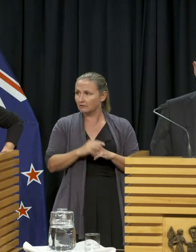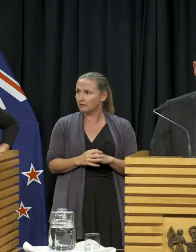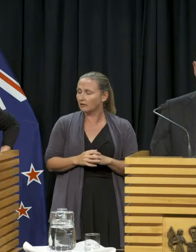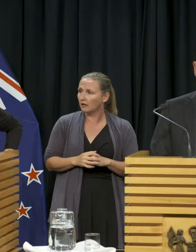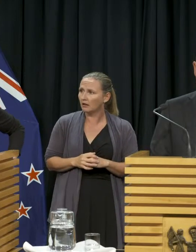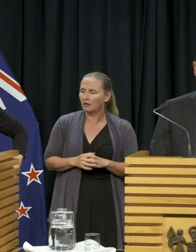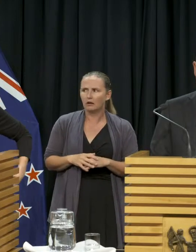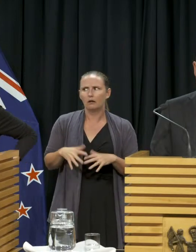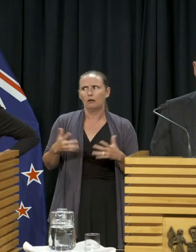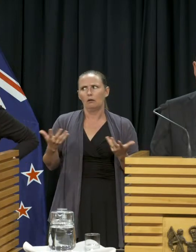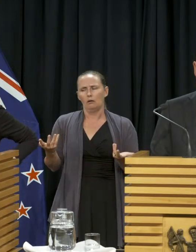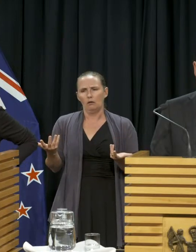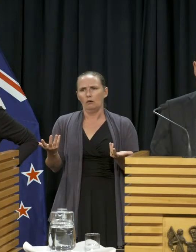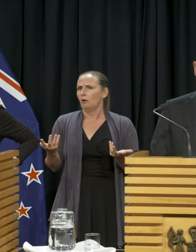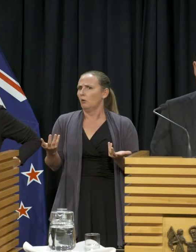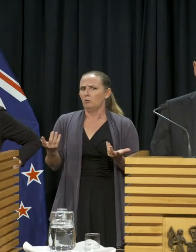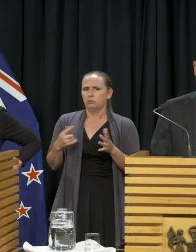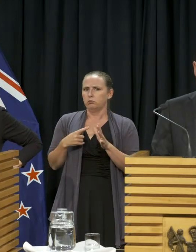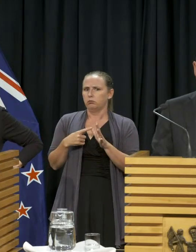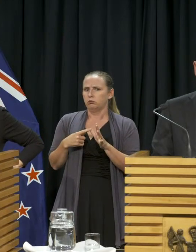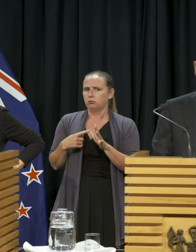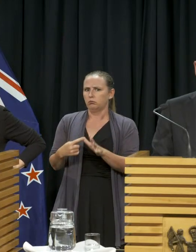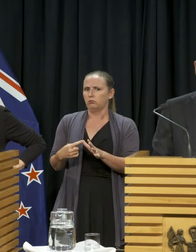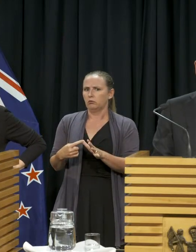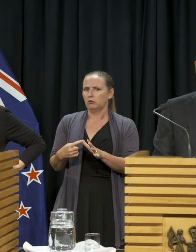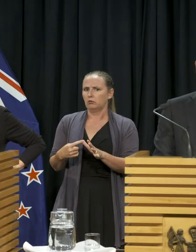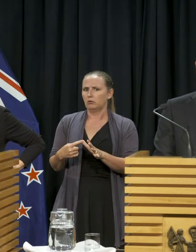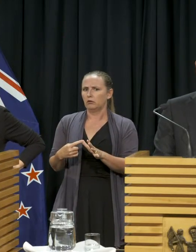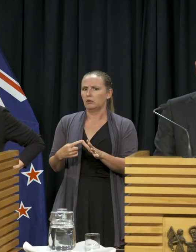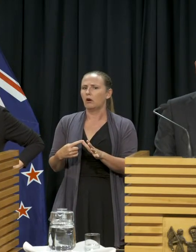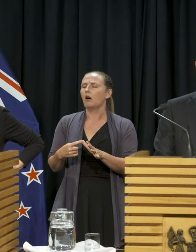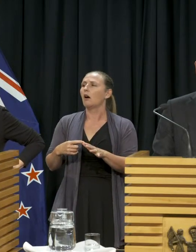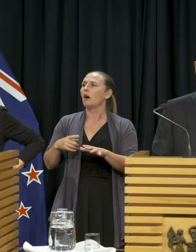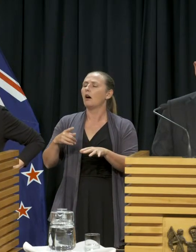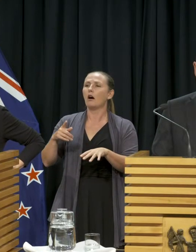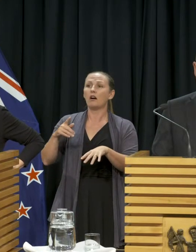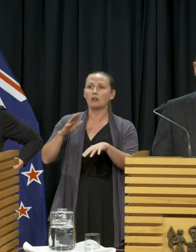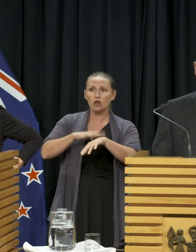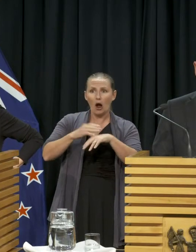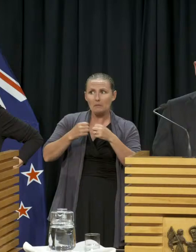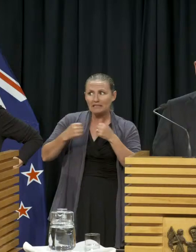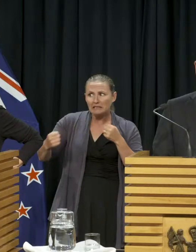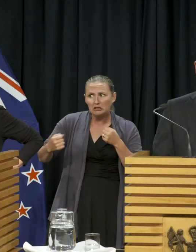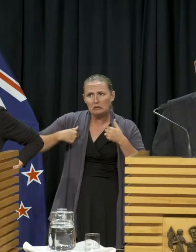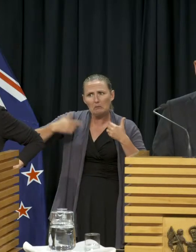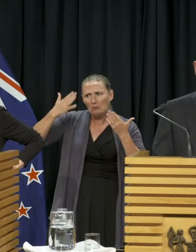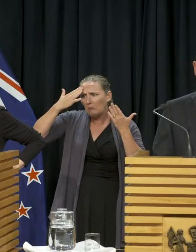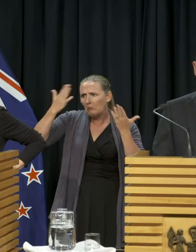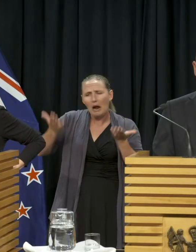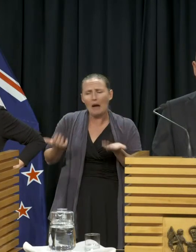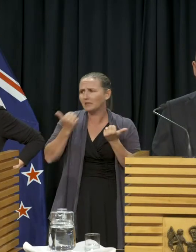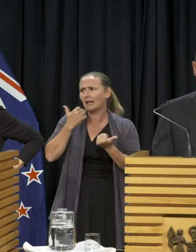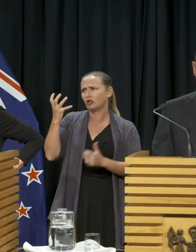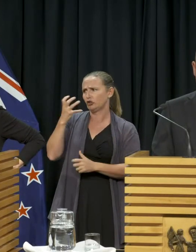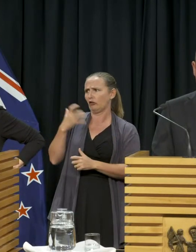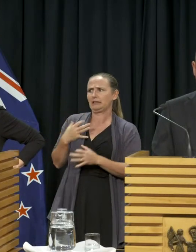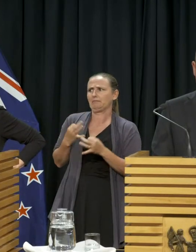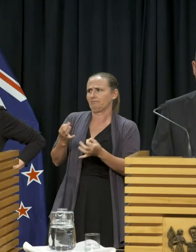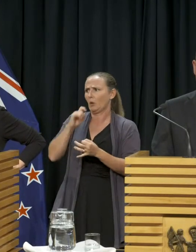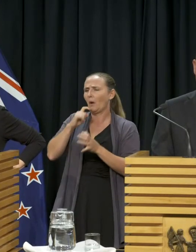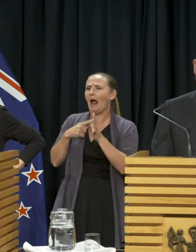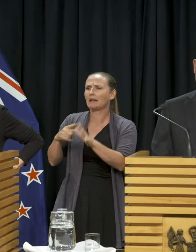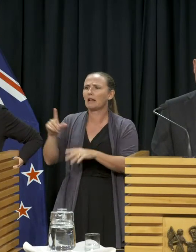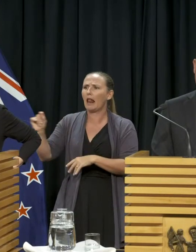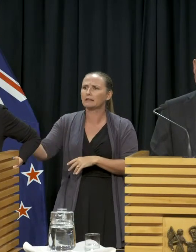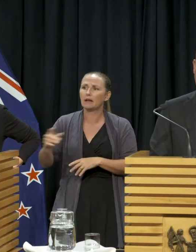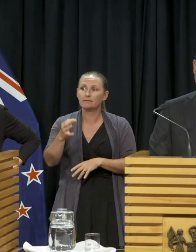that. I personally can't give you an update on that, Richard, so I'm afraid, so I'll need to come back to you on that. On festival drug testing.